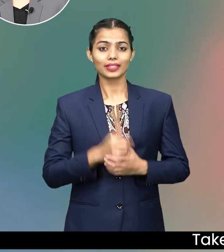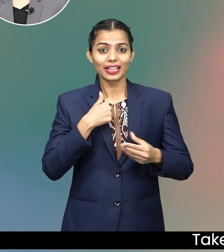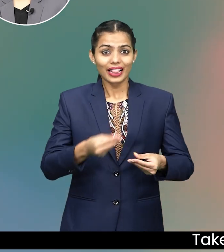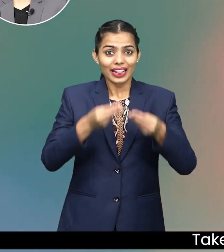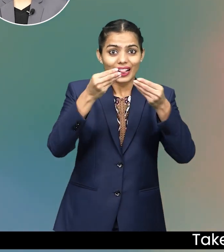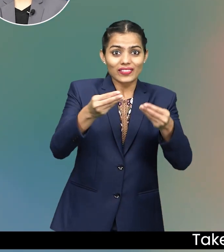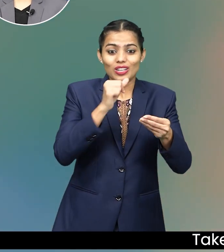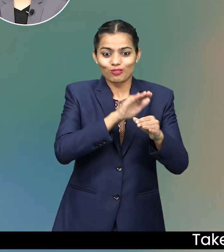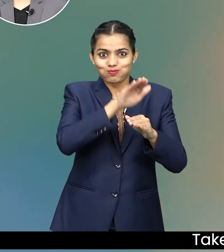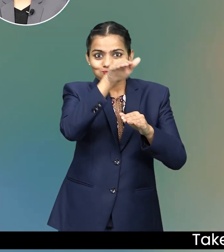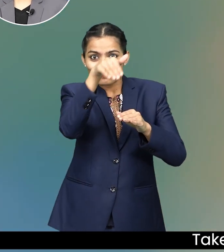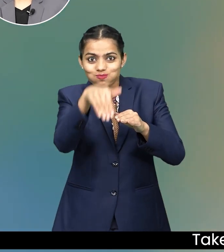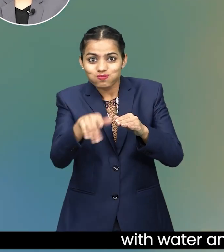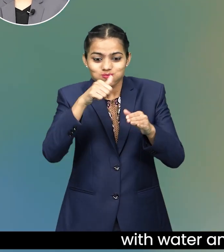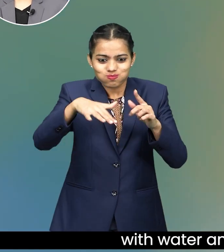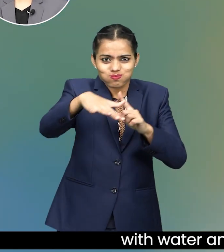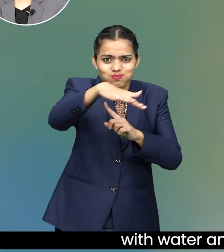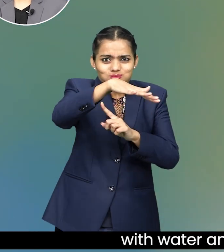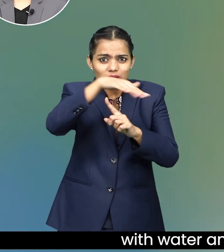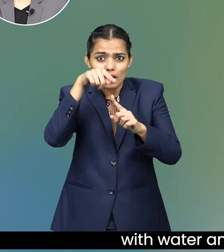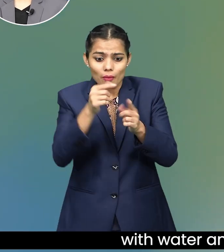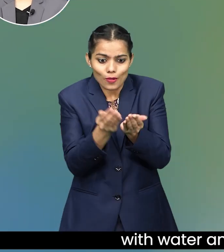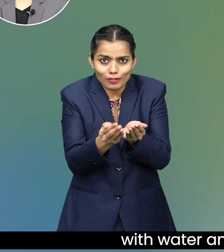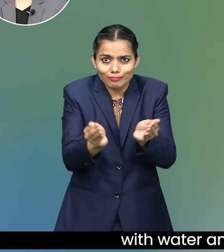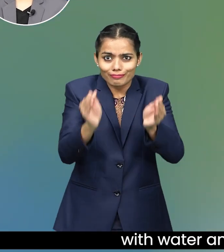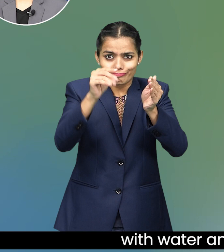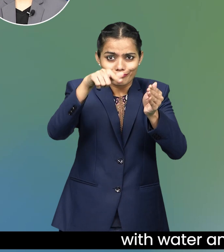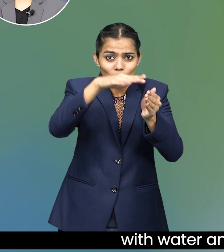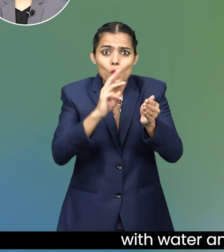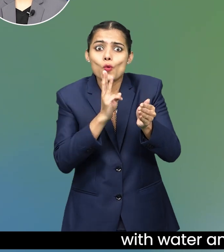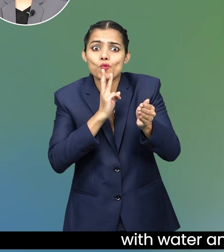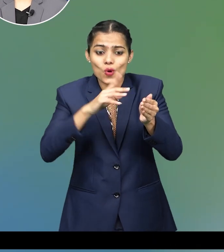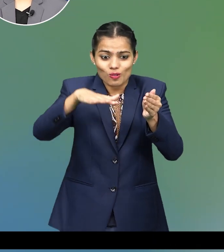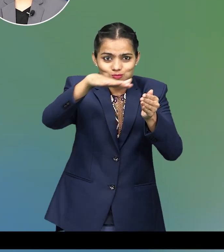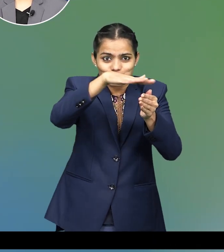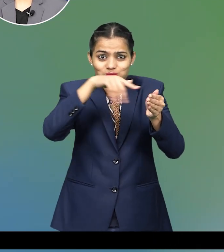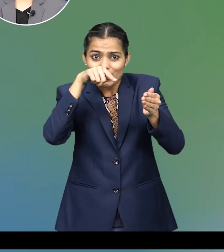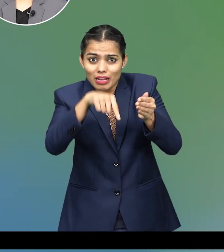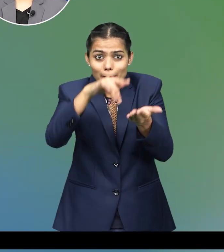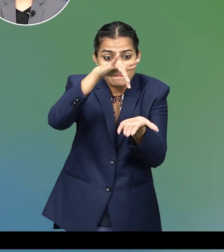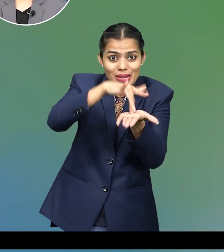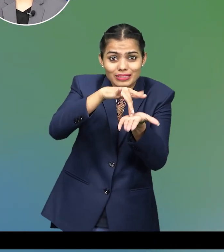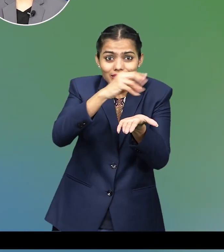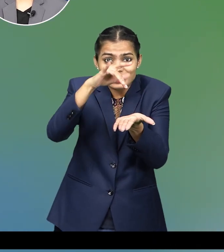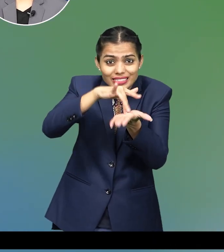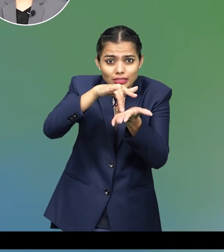take an overflow vessel with water and place a graduated beaker below the beak